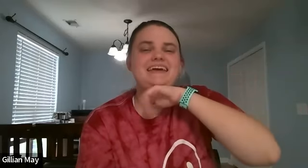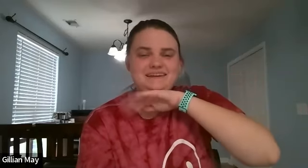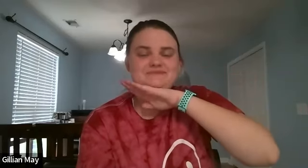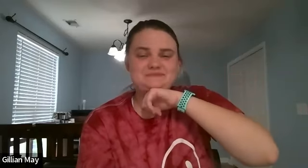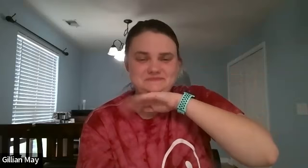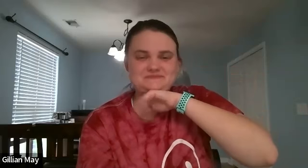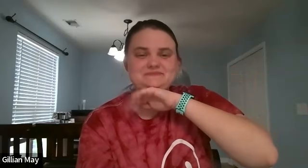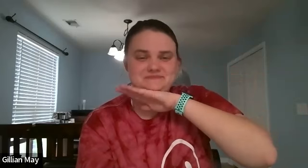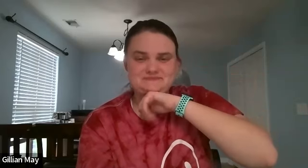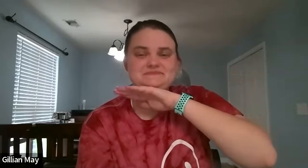Pig.